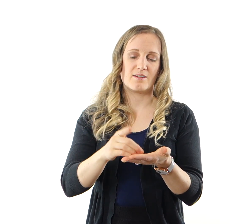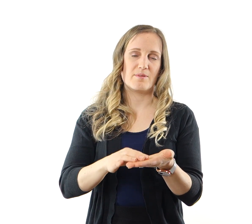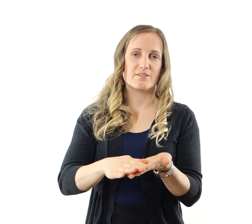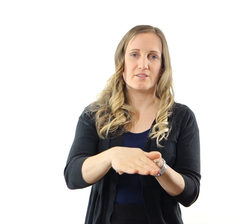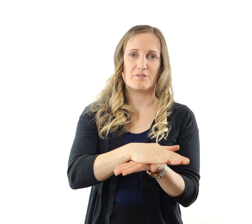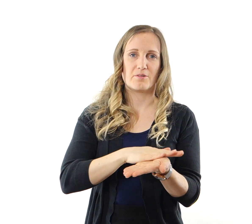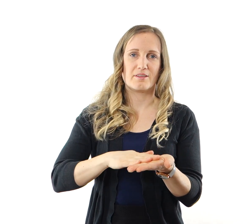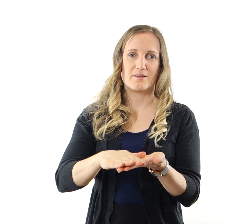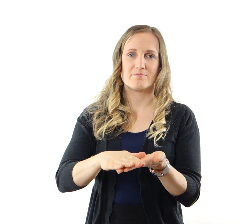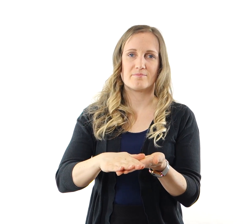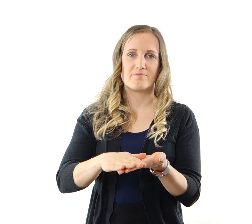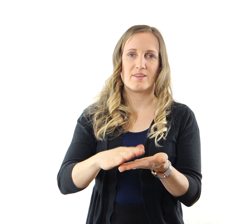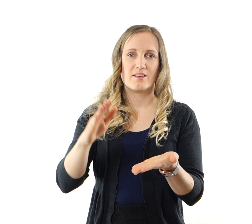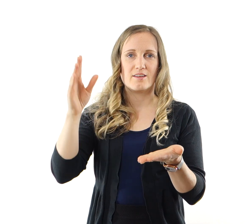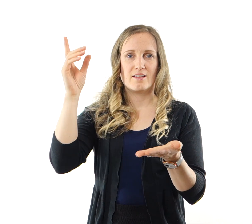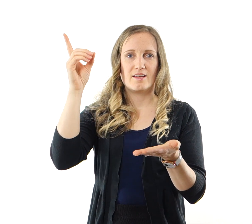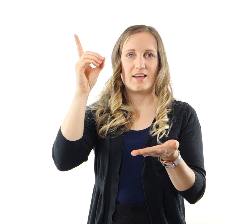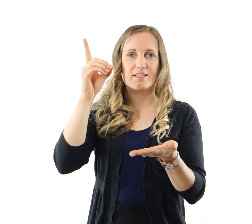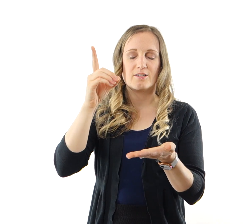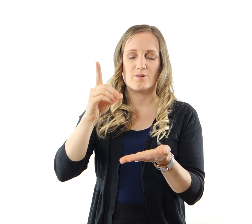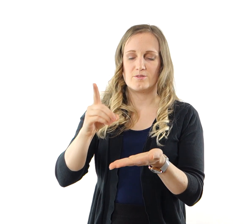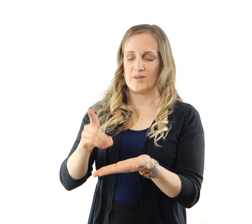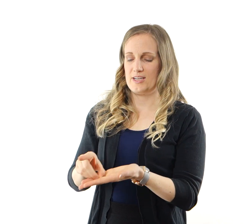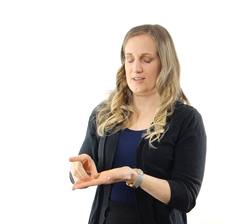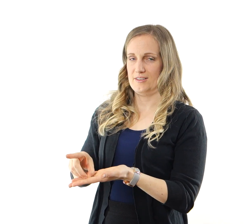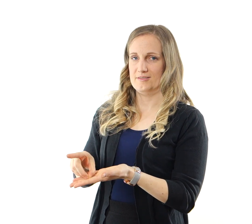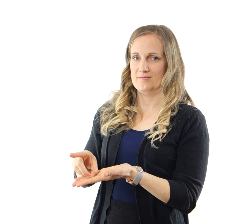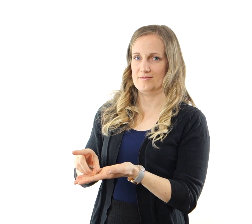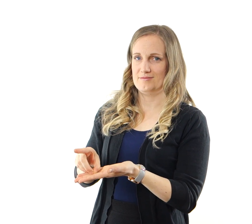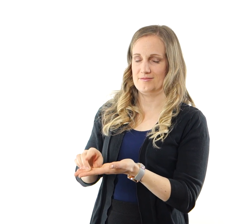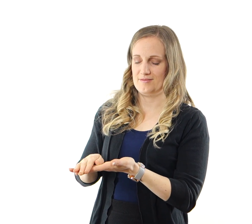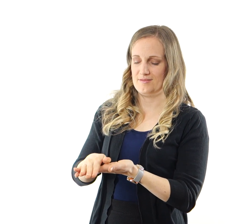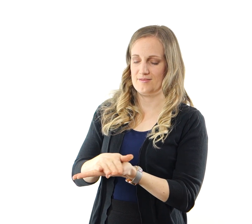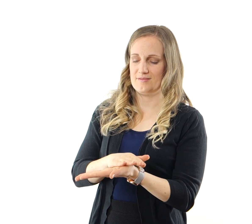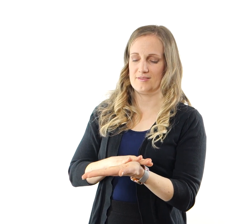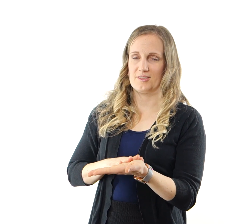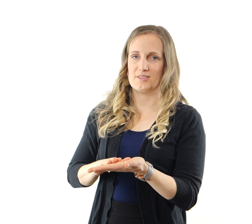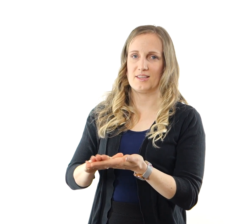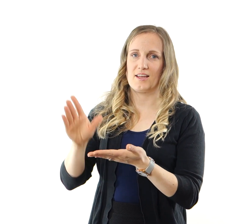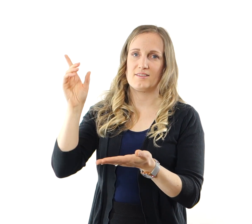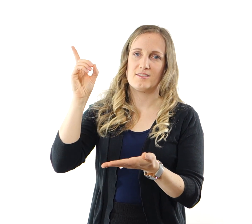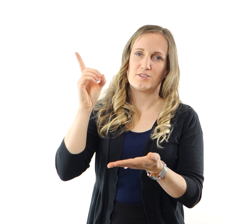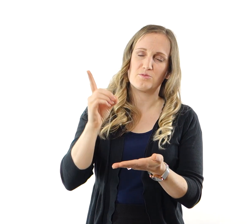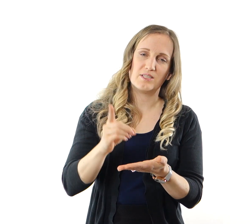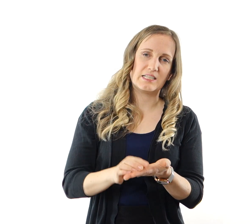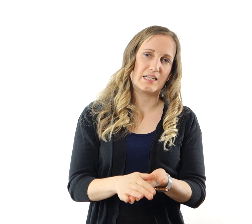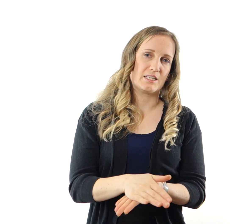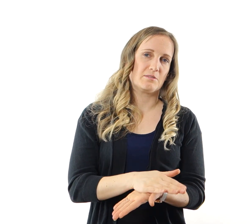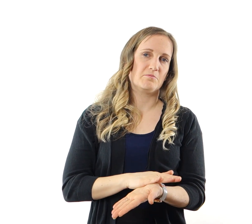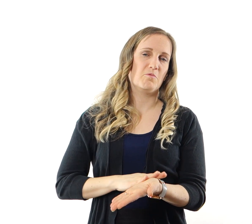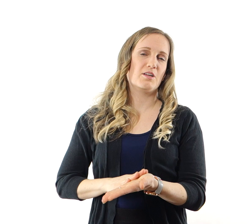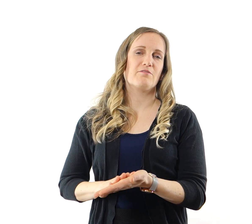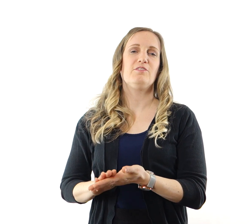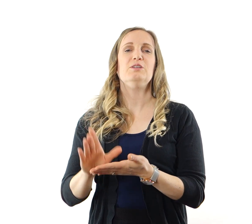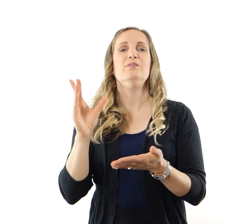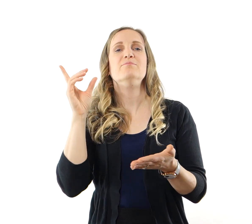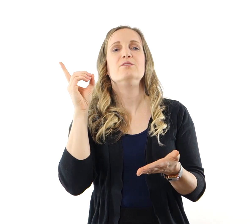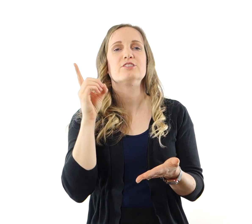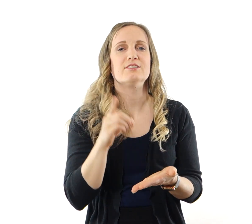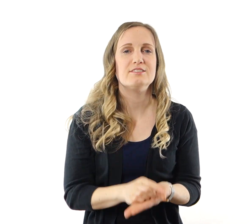melts and you go like that. And it goes right here, just like that. just really like one fluid motion